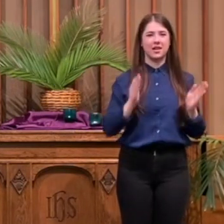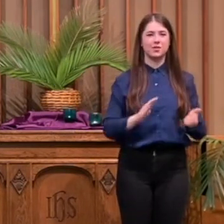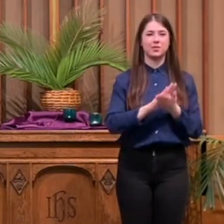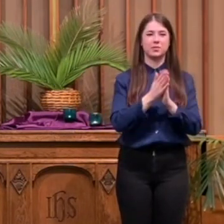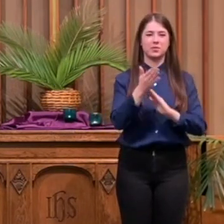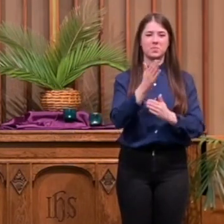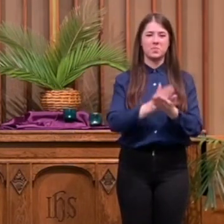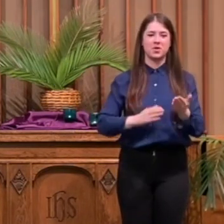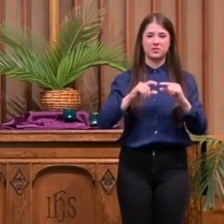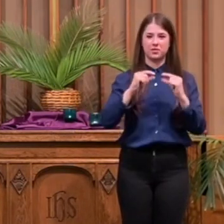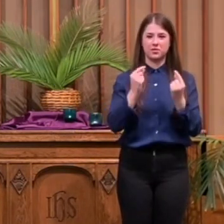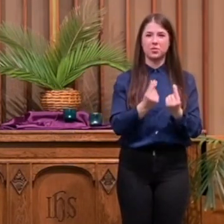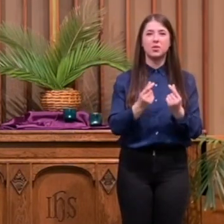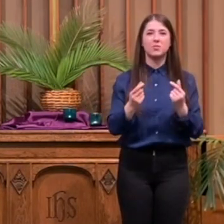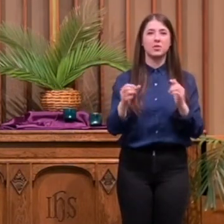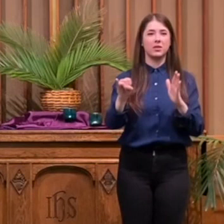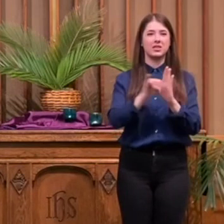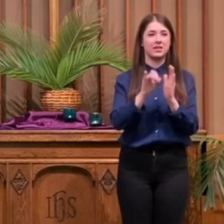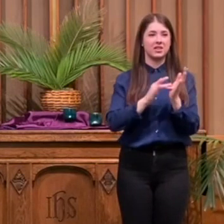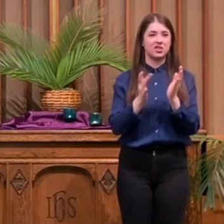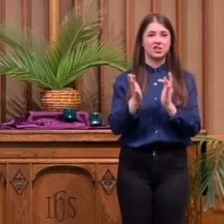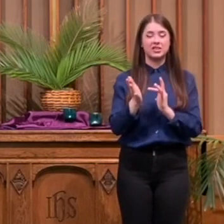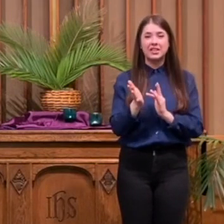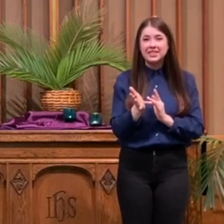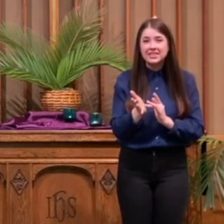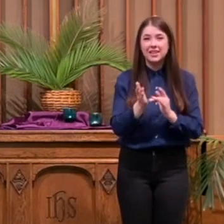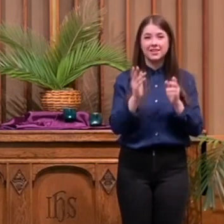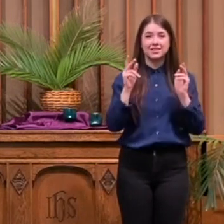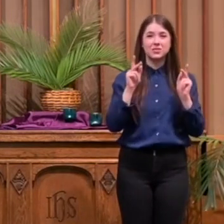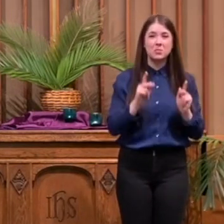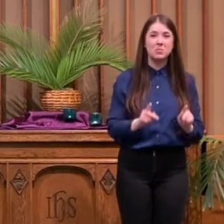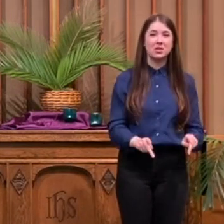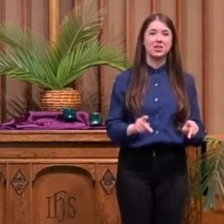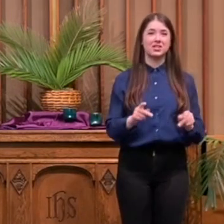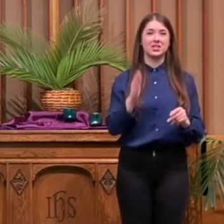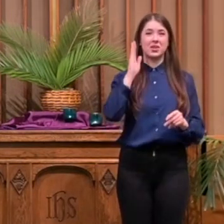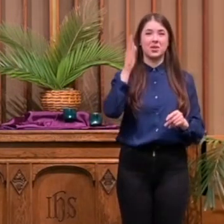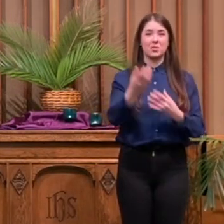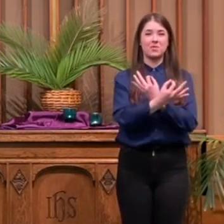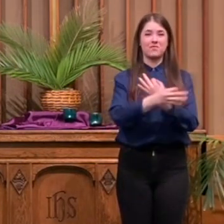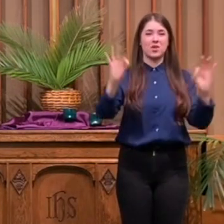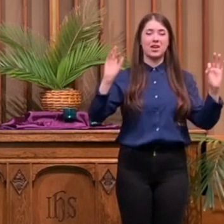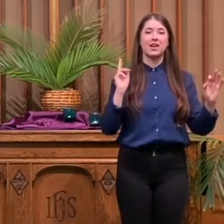the group who identifies Jesus as the person who will set us free.